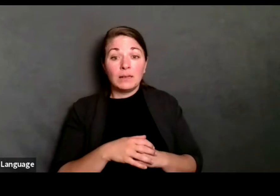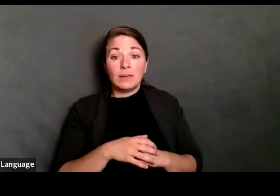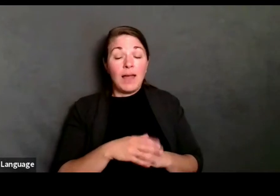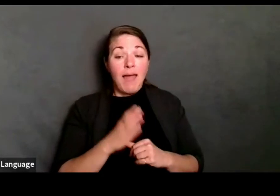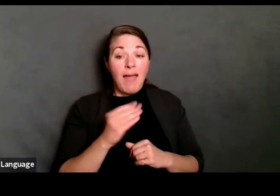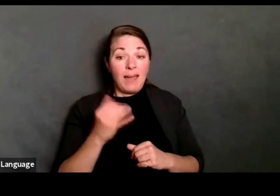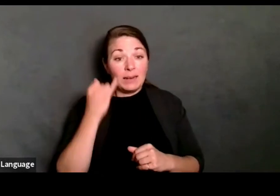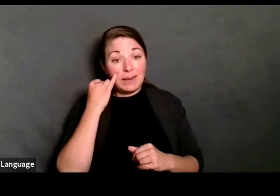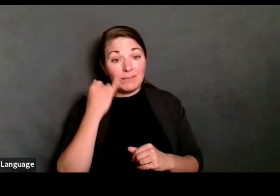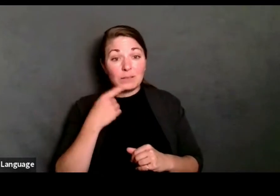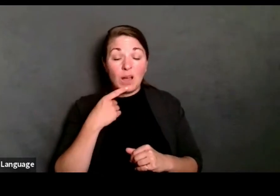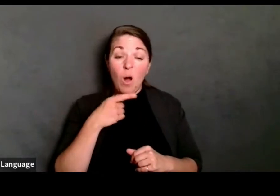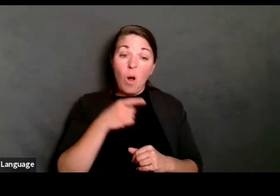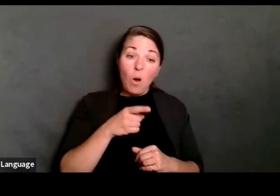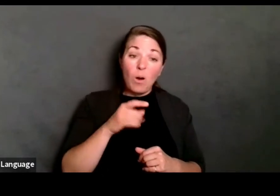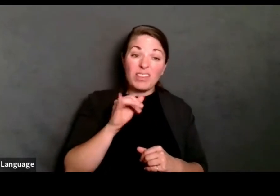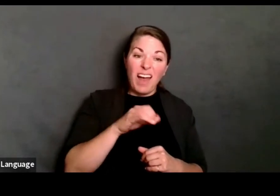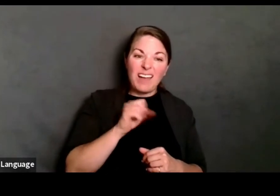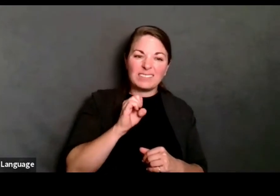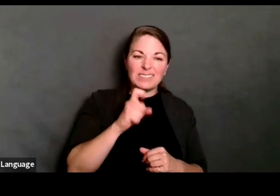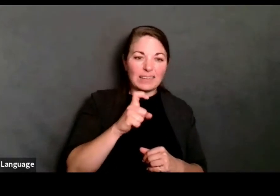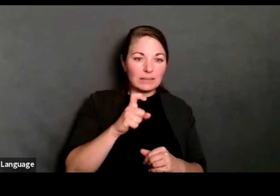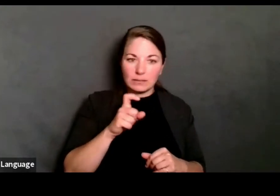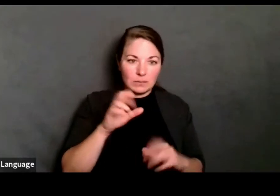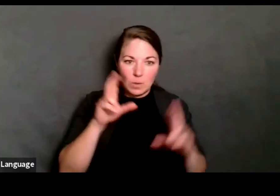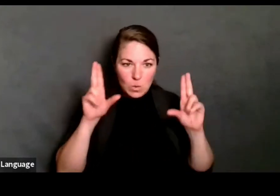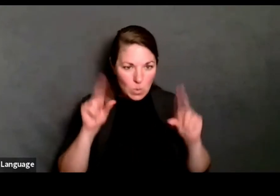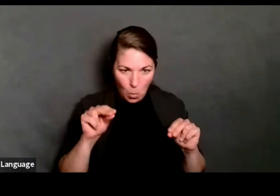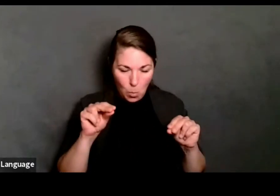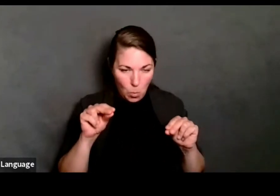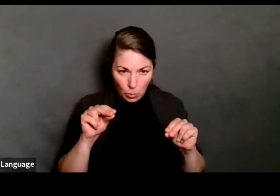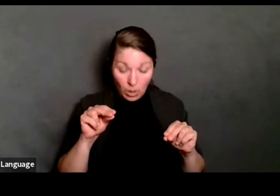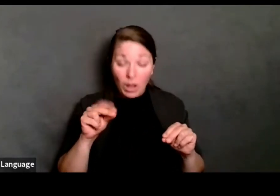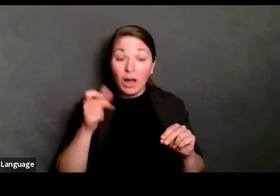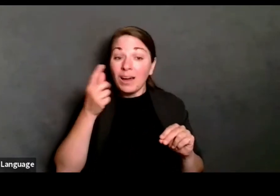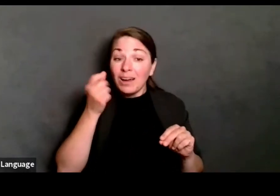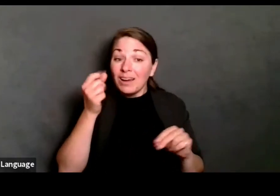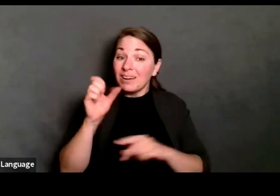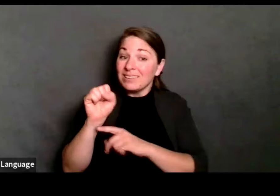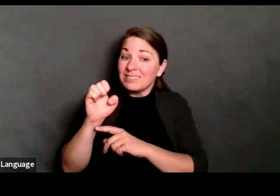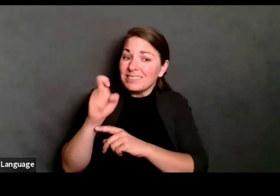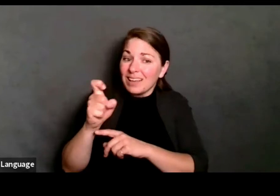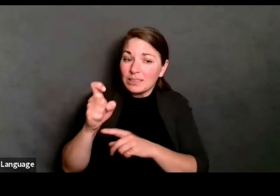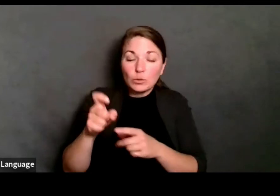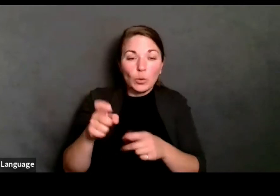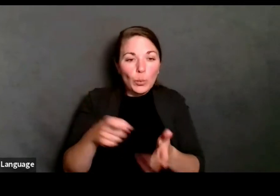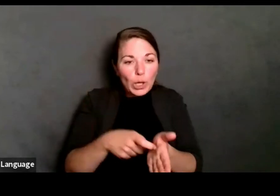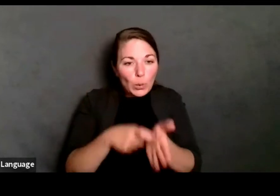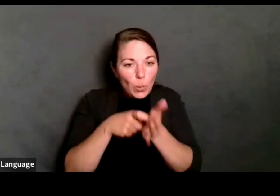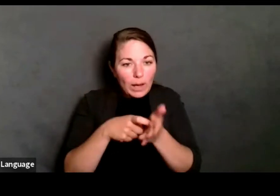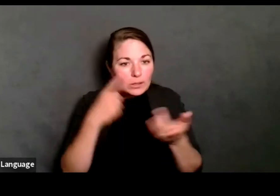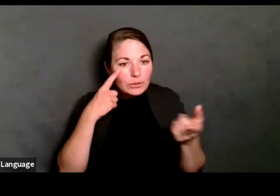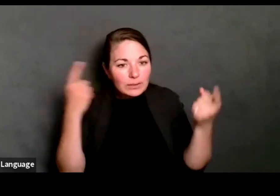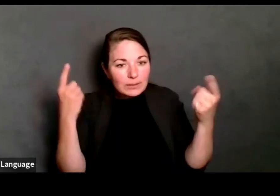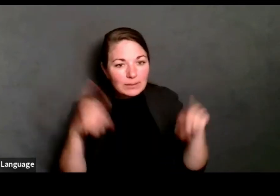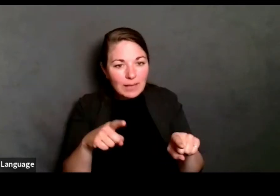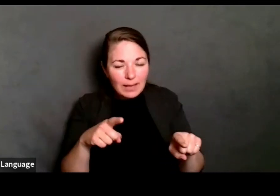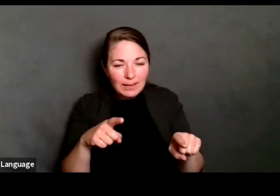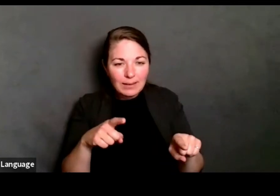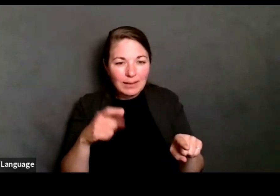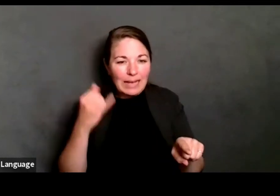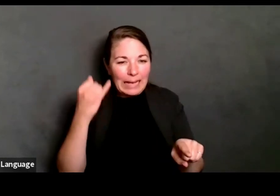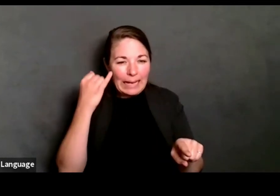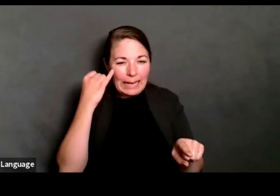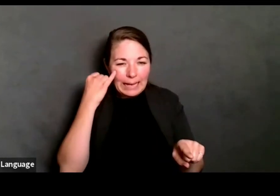is incredibly harmful. Any form of sex requires consent. When we collapse that distinction,